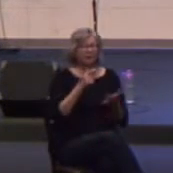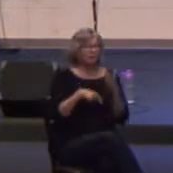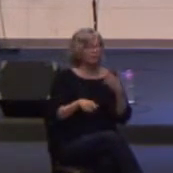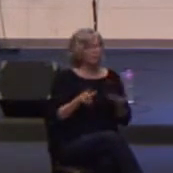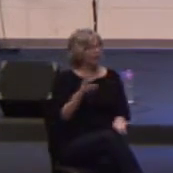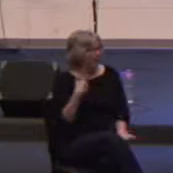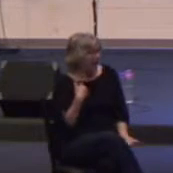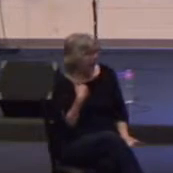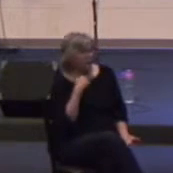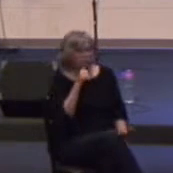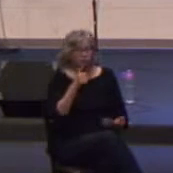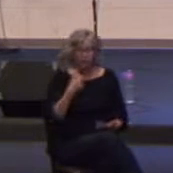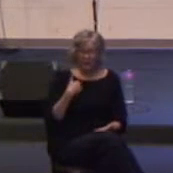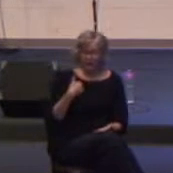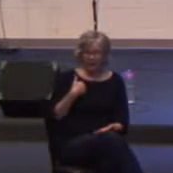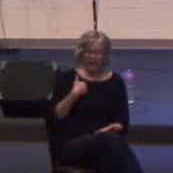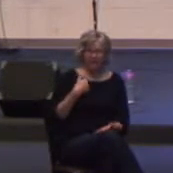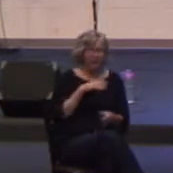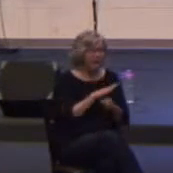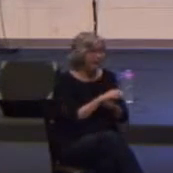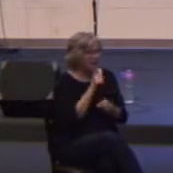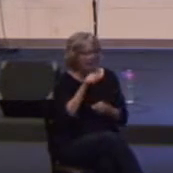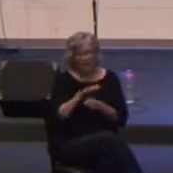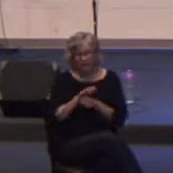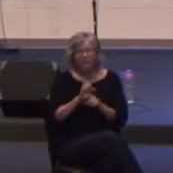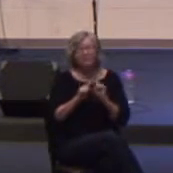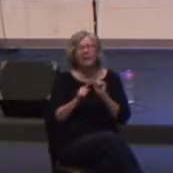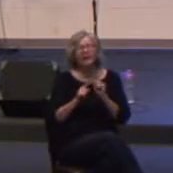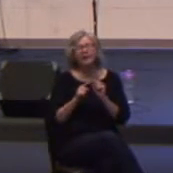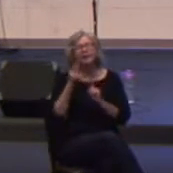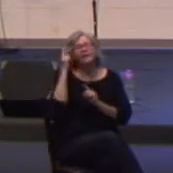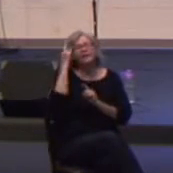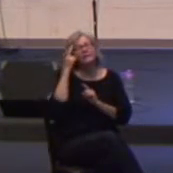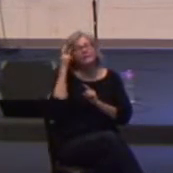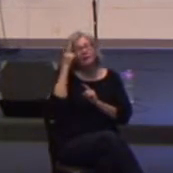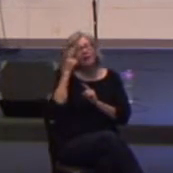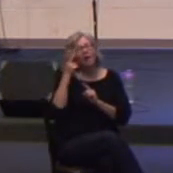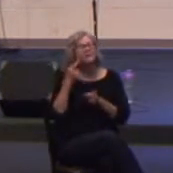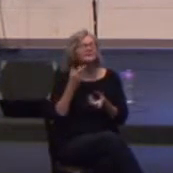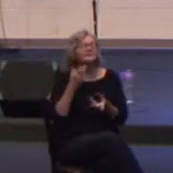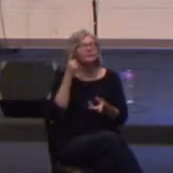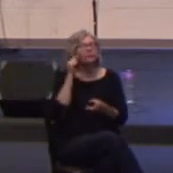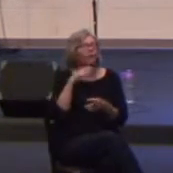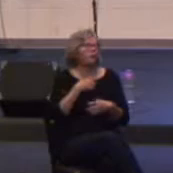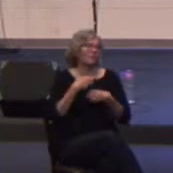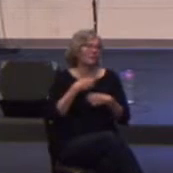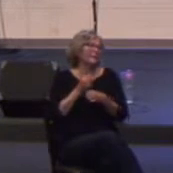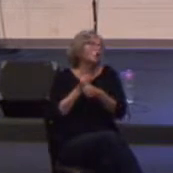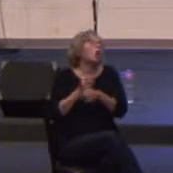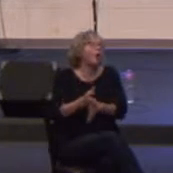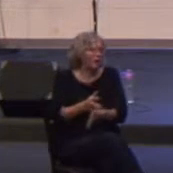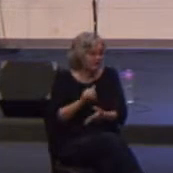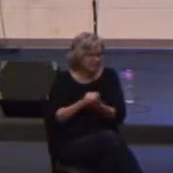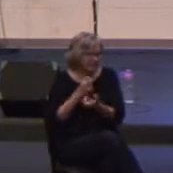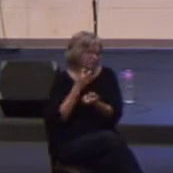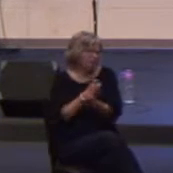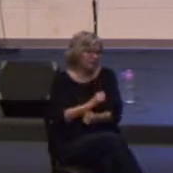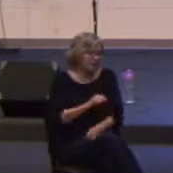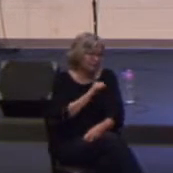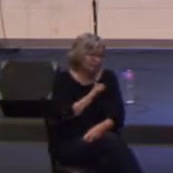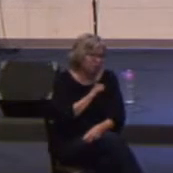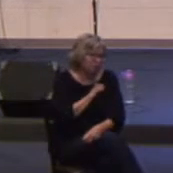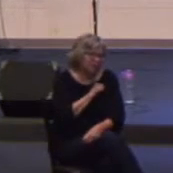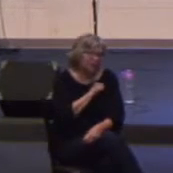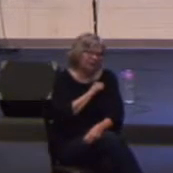is not whether there's enough or not enough, but the cause of grumbling, the cause of so many toxic attitudes, the cause for Israel, and I think